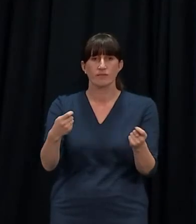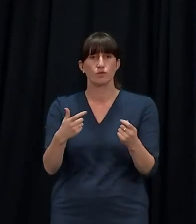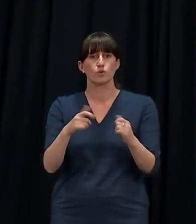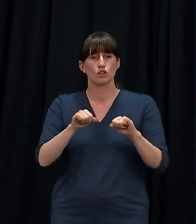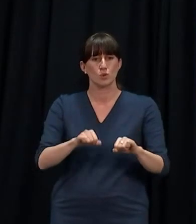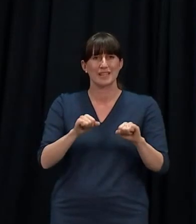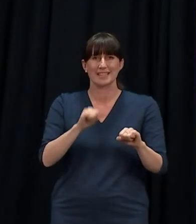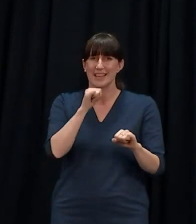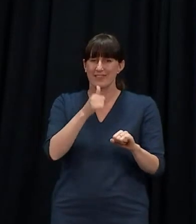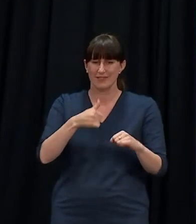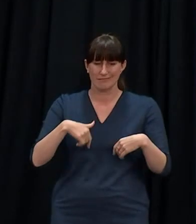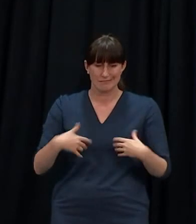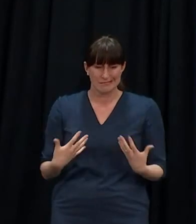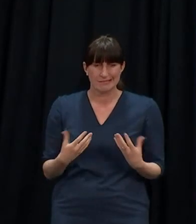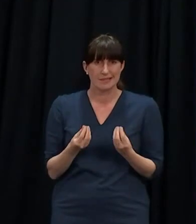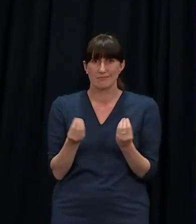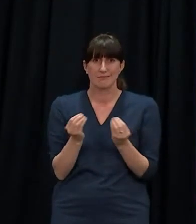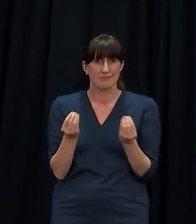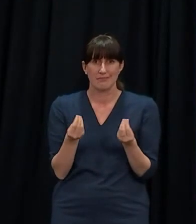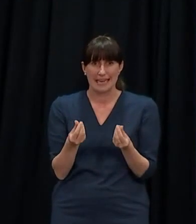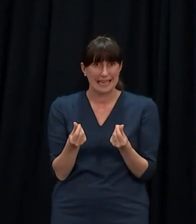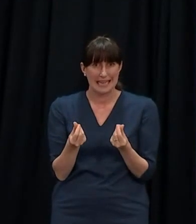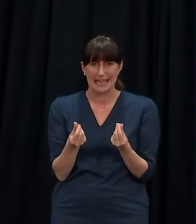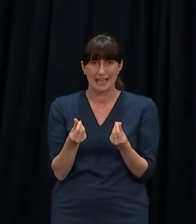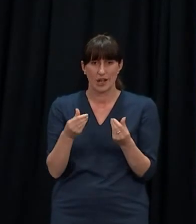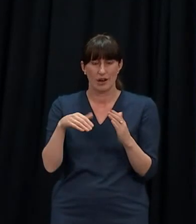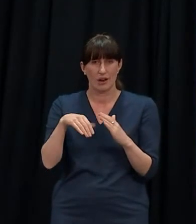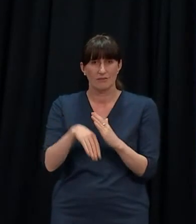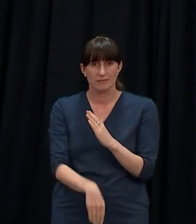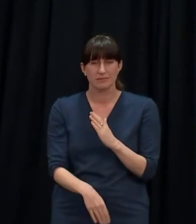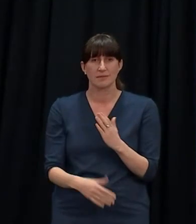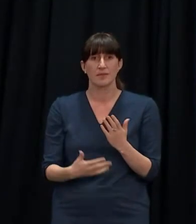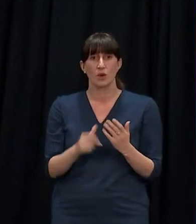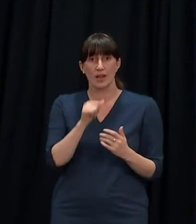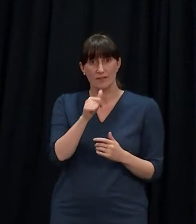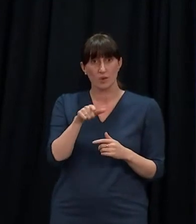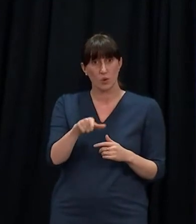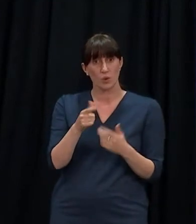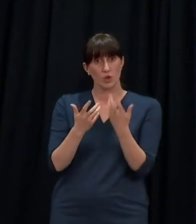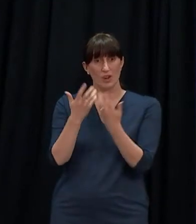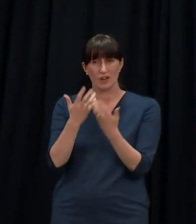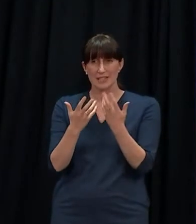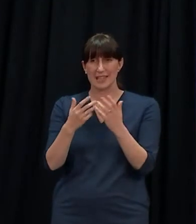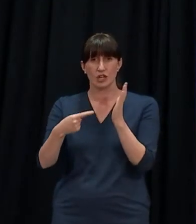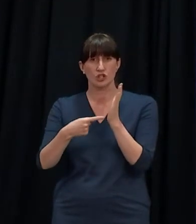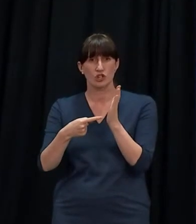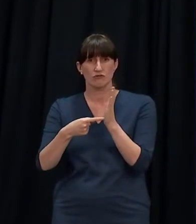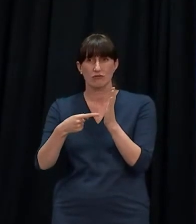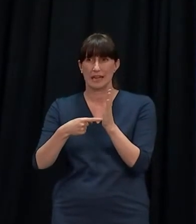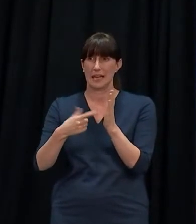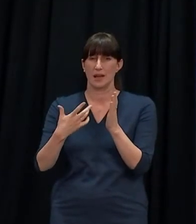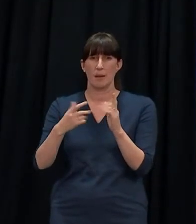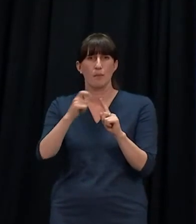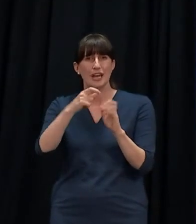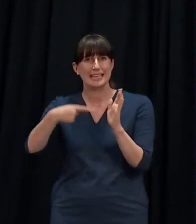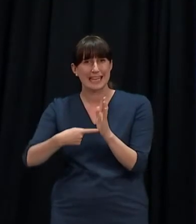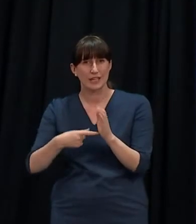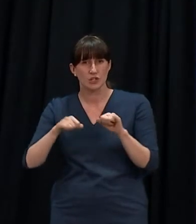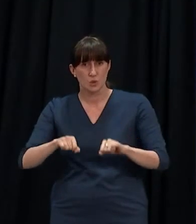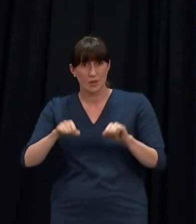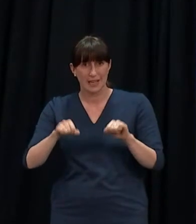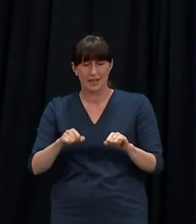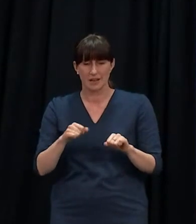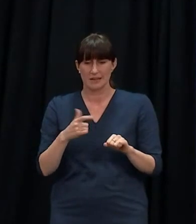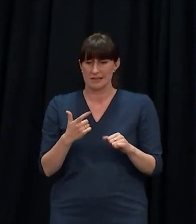by alert level changes. So if you're a student, a tertiary student, and you need help, get in touch with your tertiary education provider. They'll be working